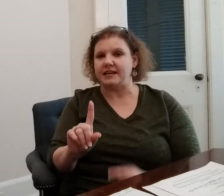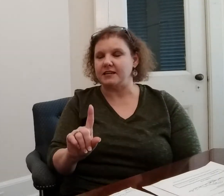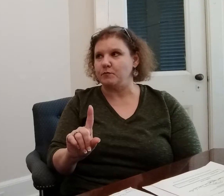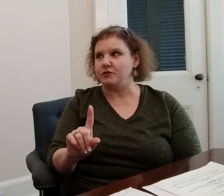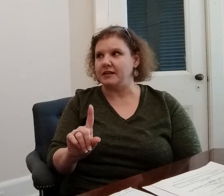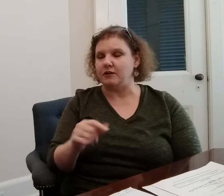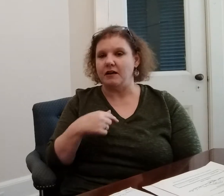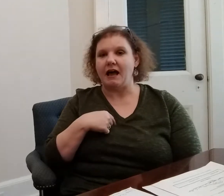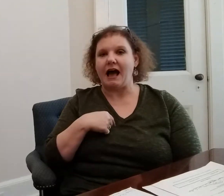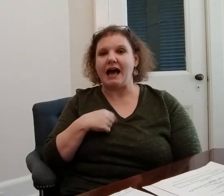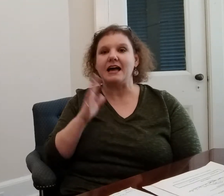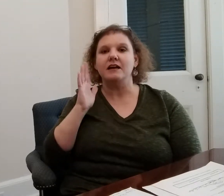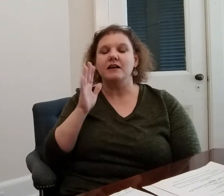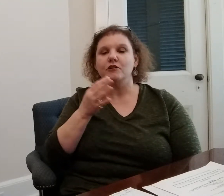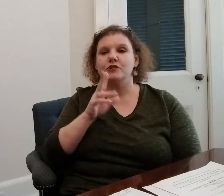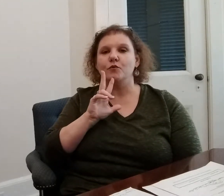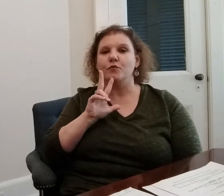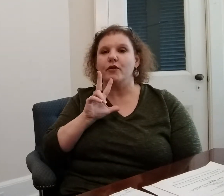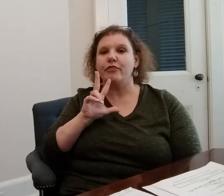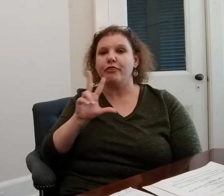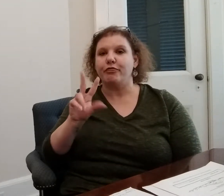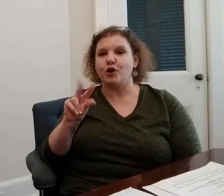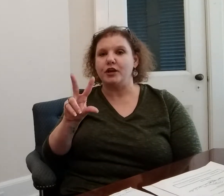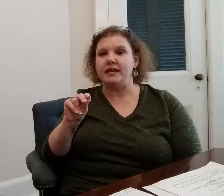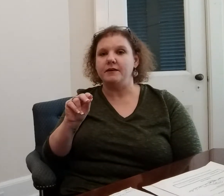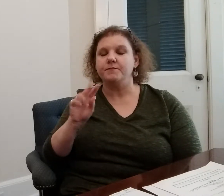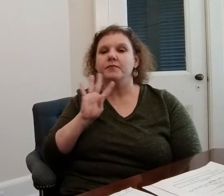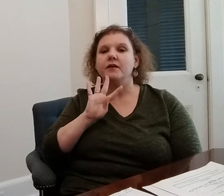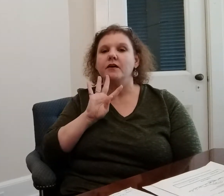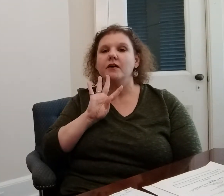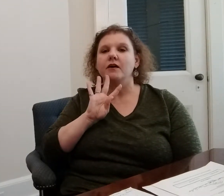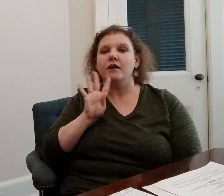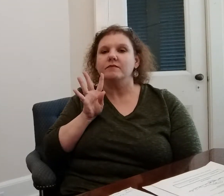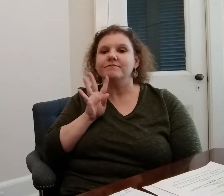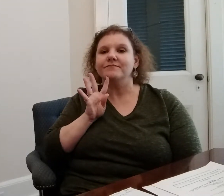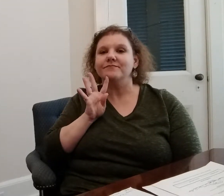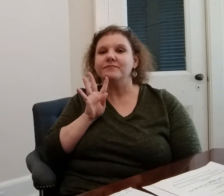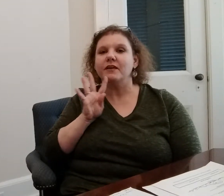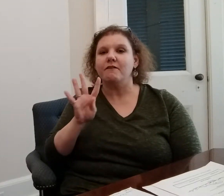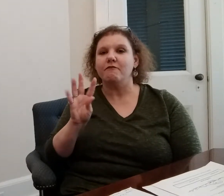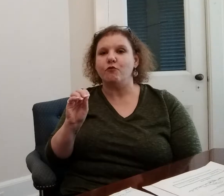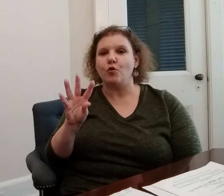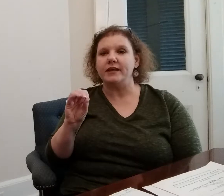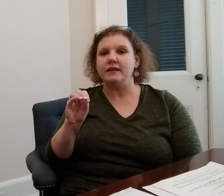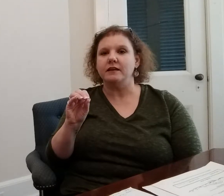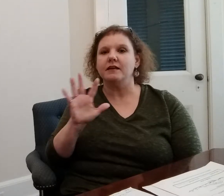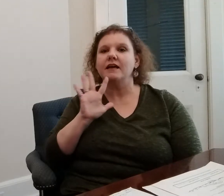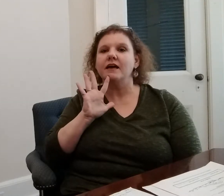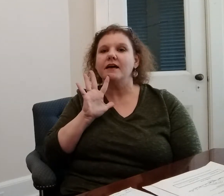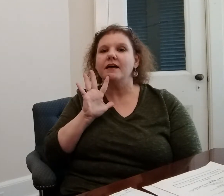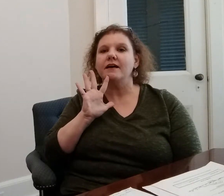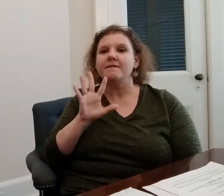the second numbers here okay so so 30 40